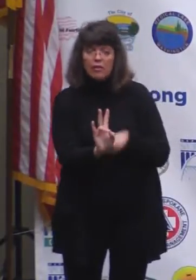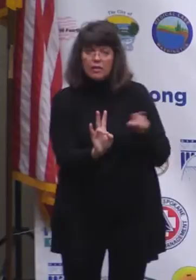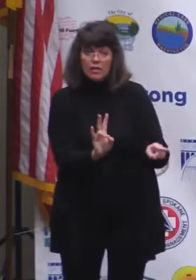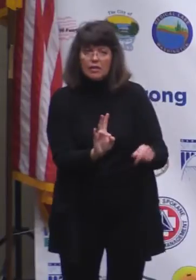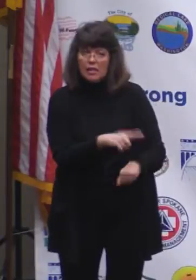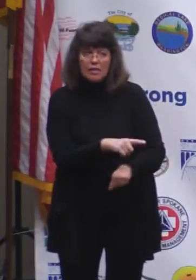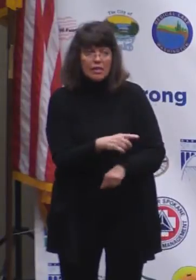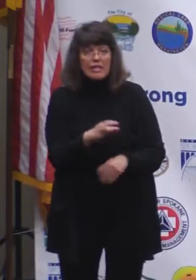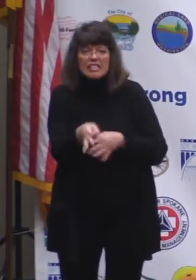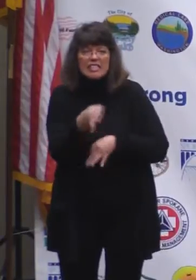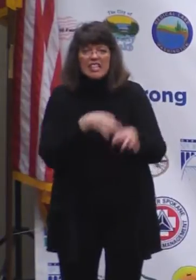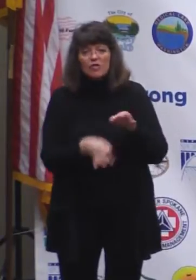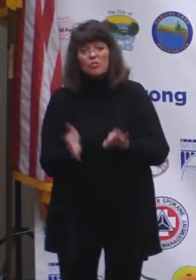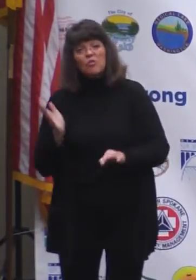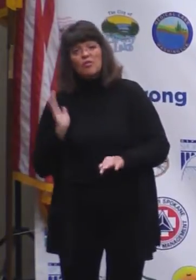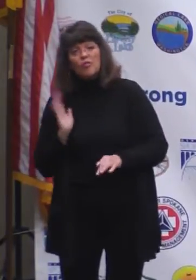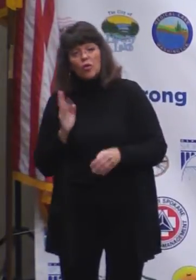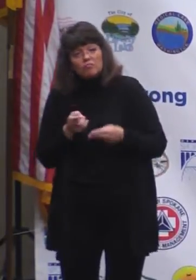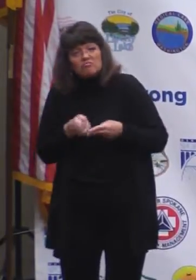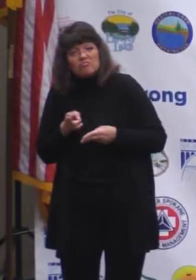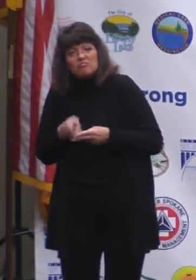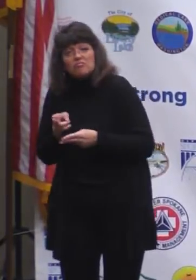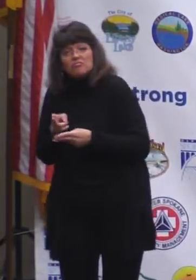24/7. Thank you.